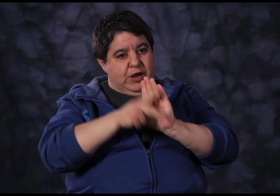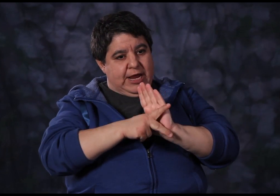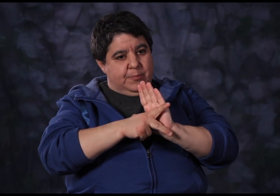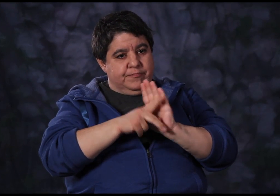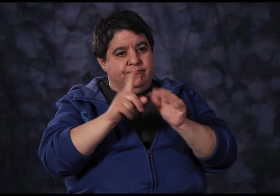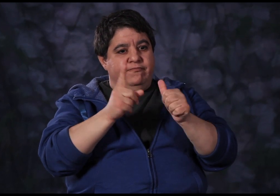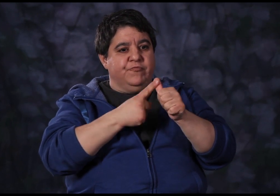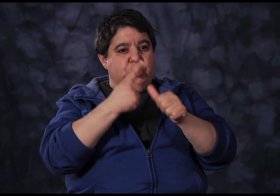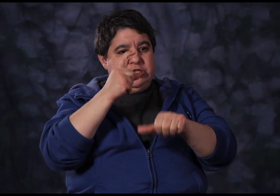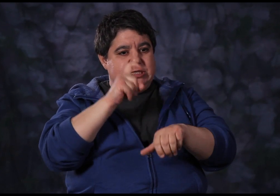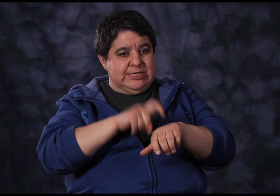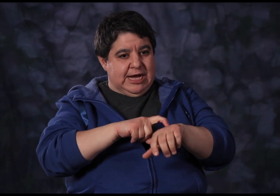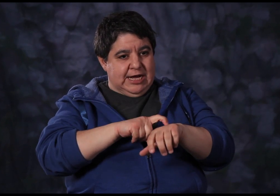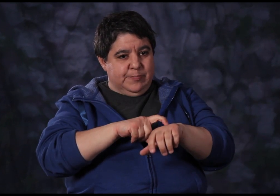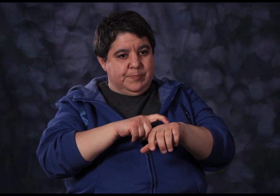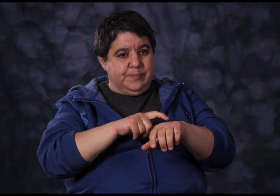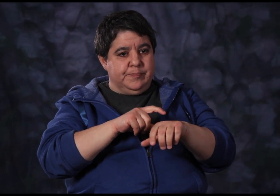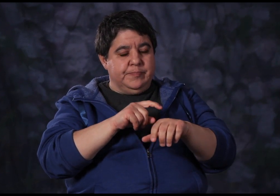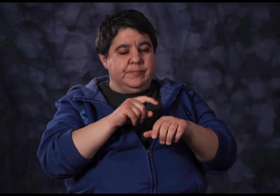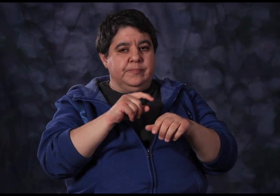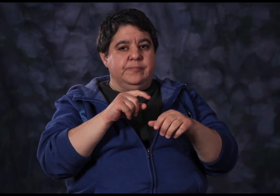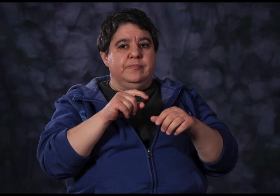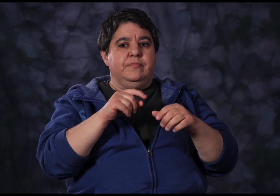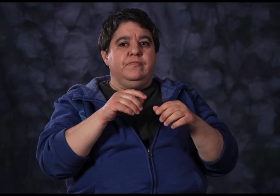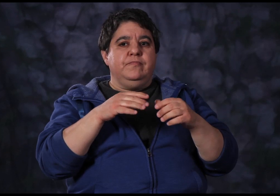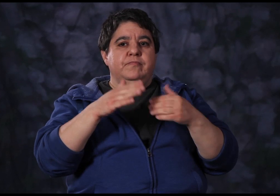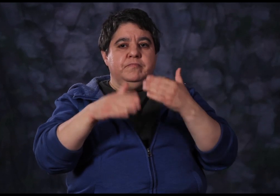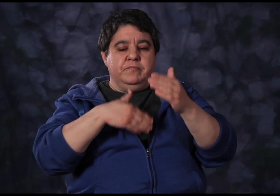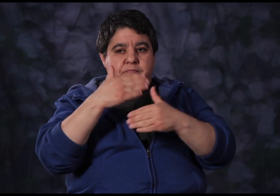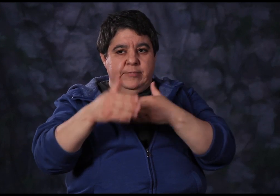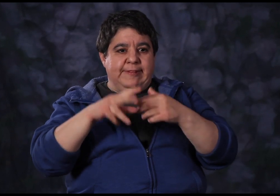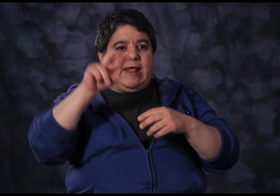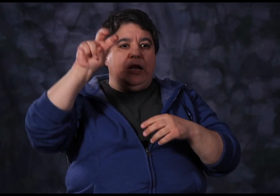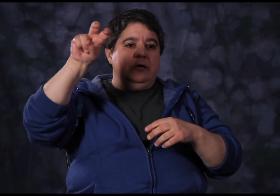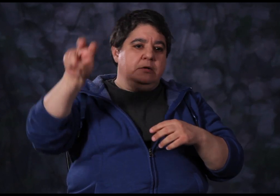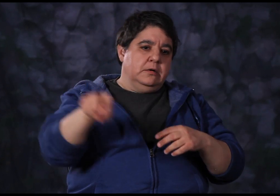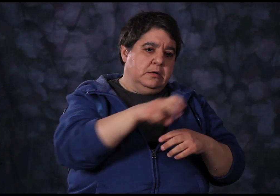The battered women's shelter that I was a part of was a 5-month program.